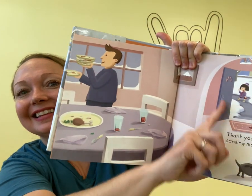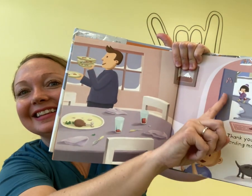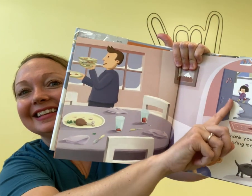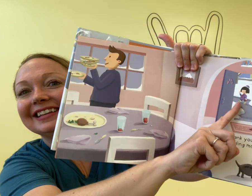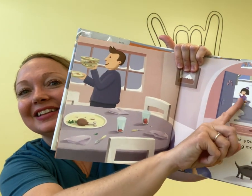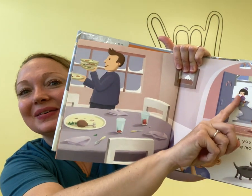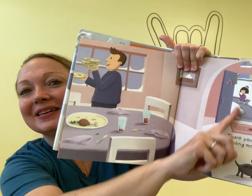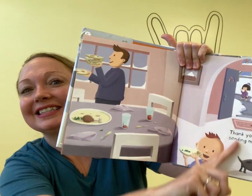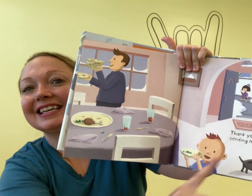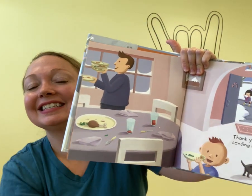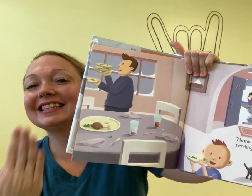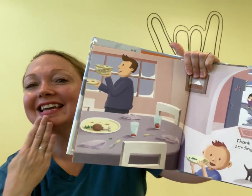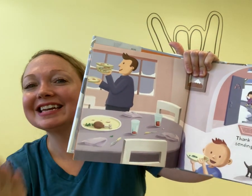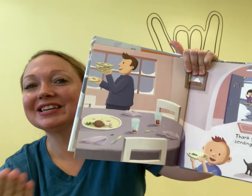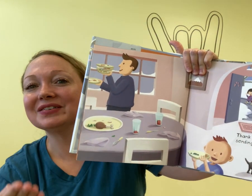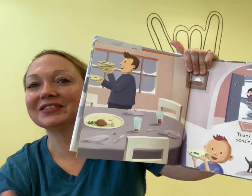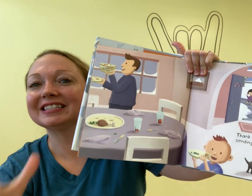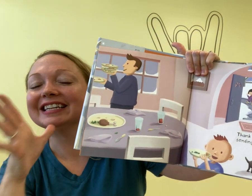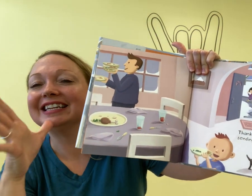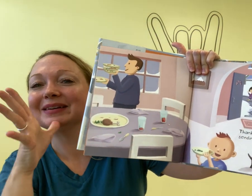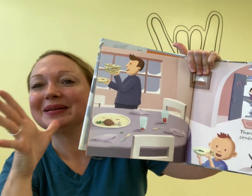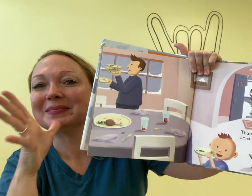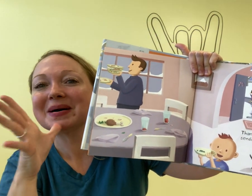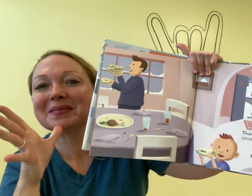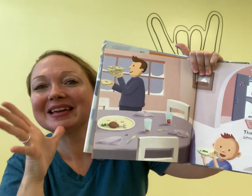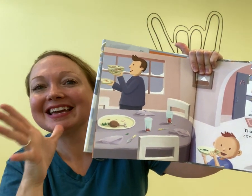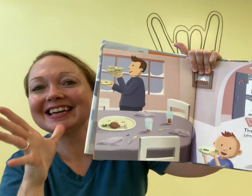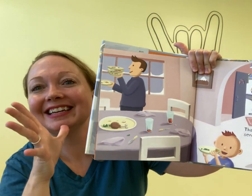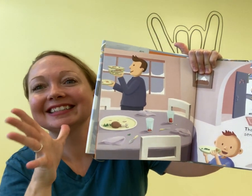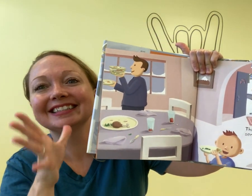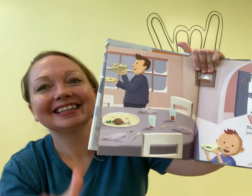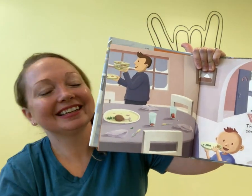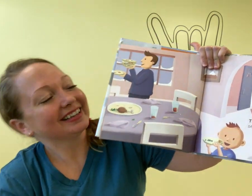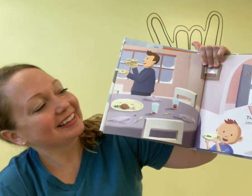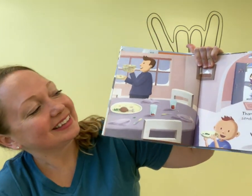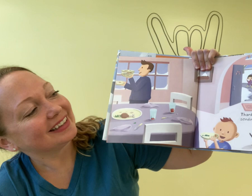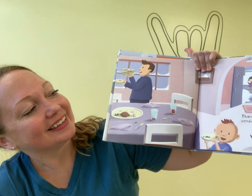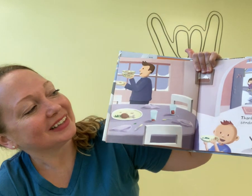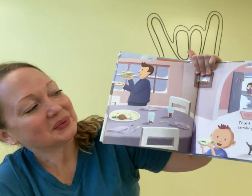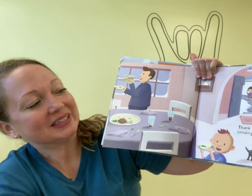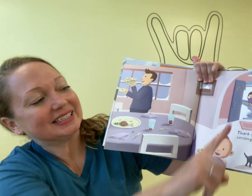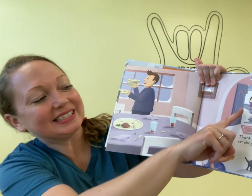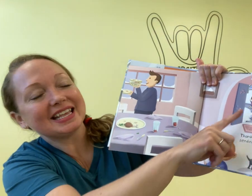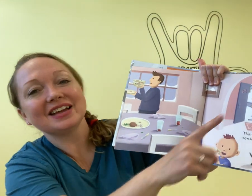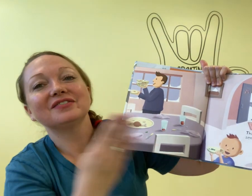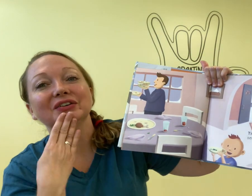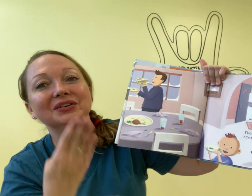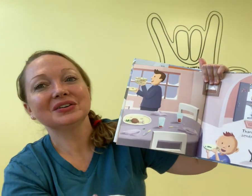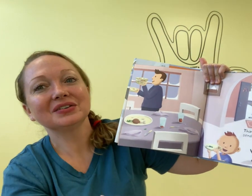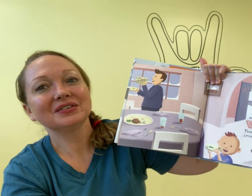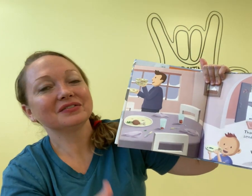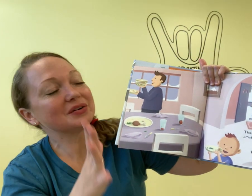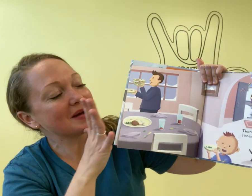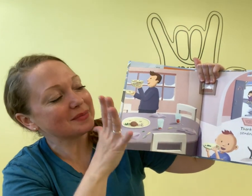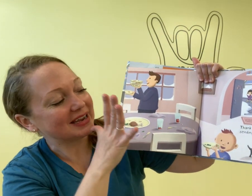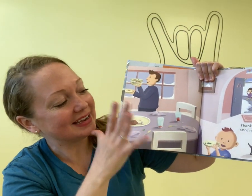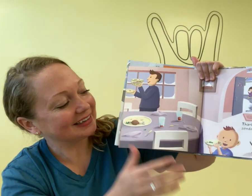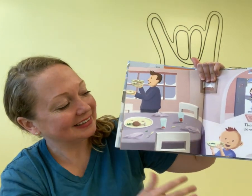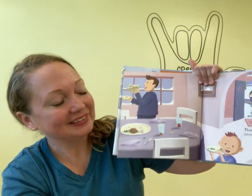The little one says, thank you for sending me, Mommy. The little one is thankful for Mommy.